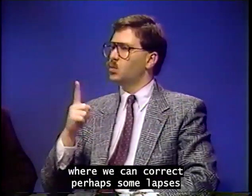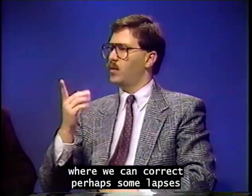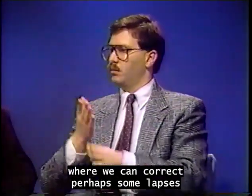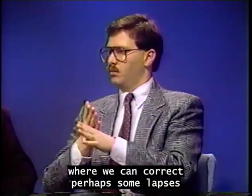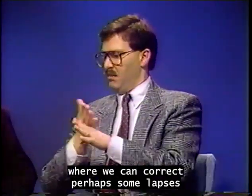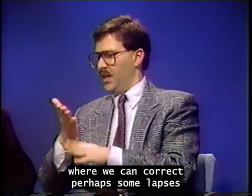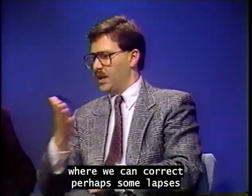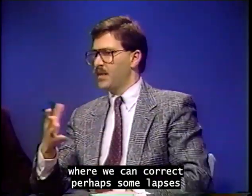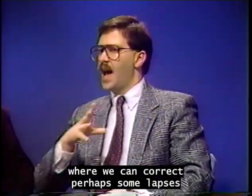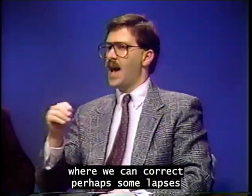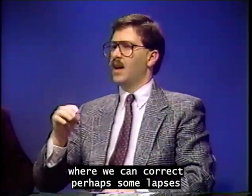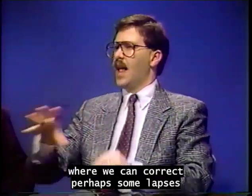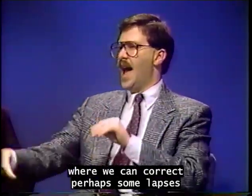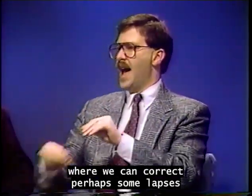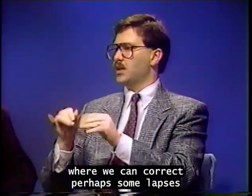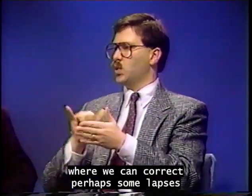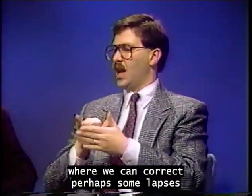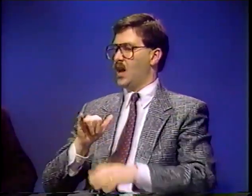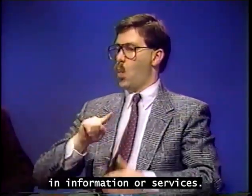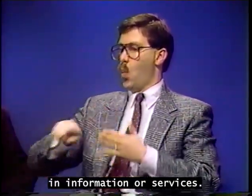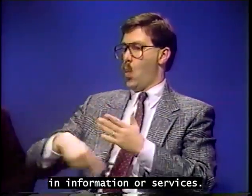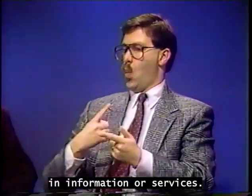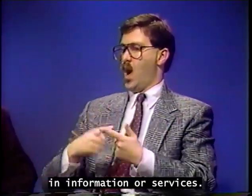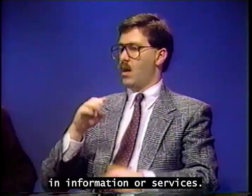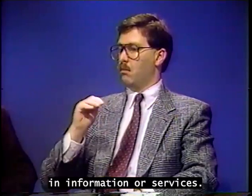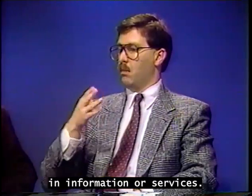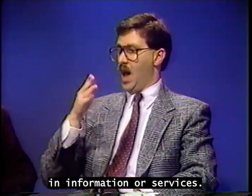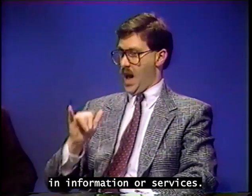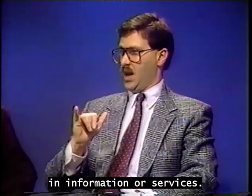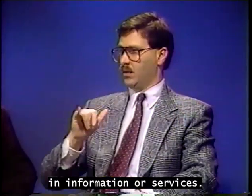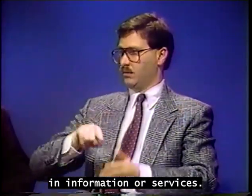can correct perhaps some lapses in information or services.